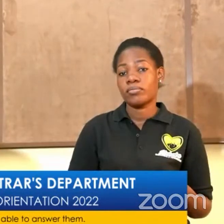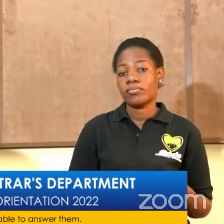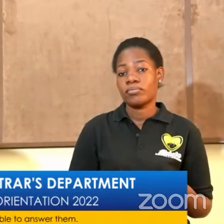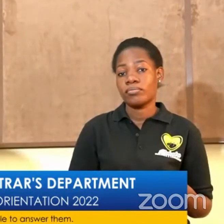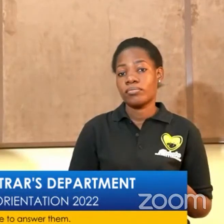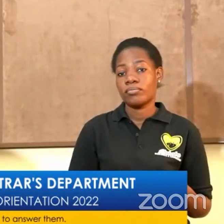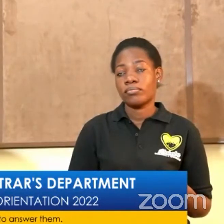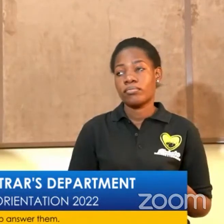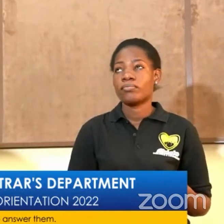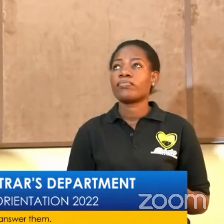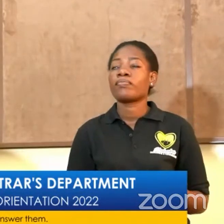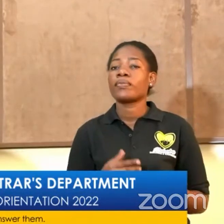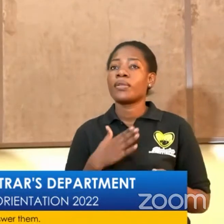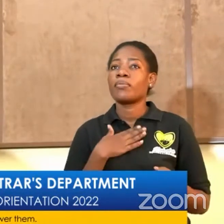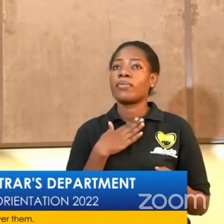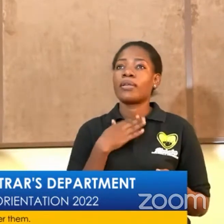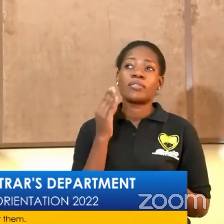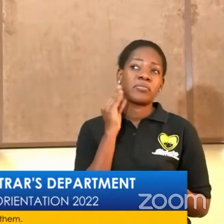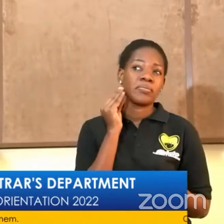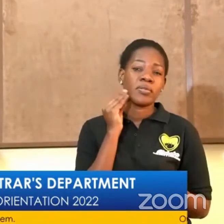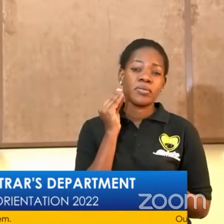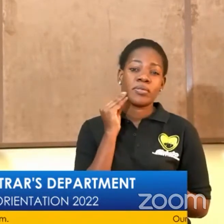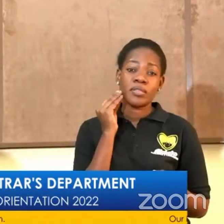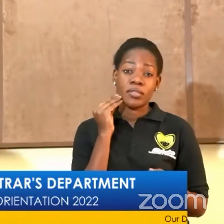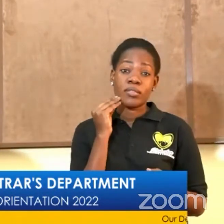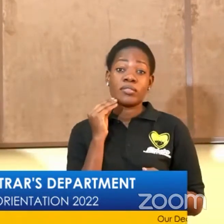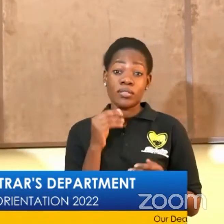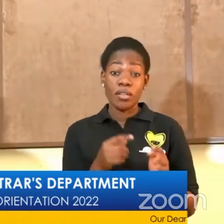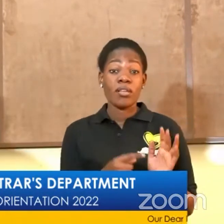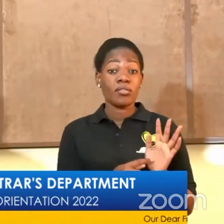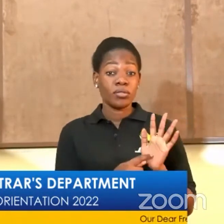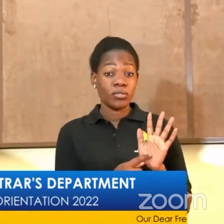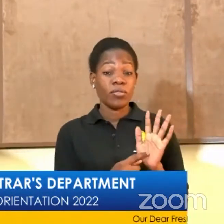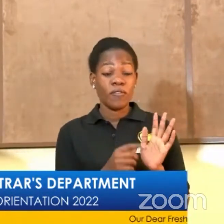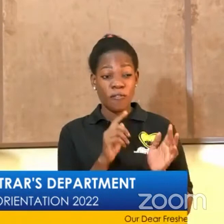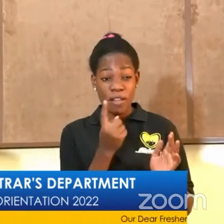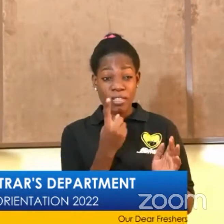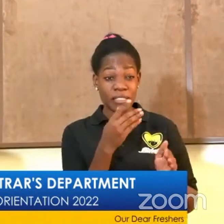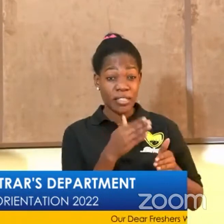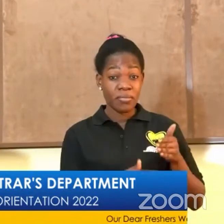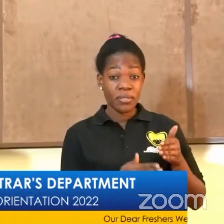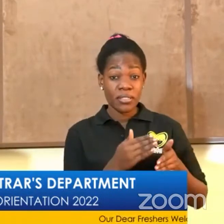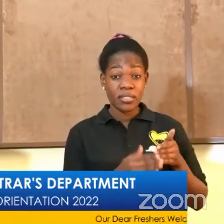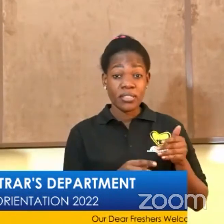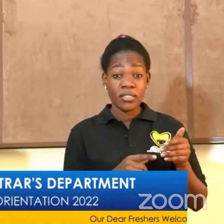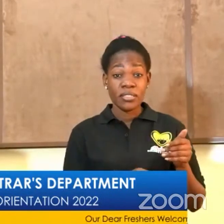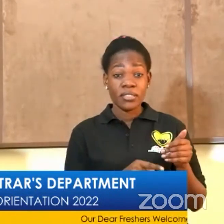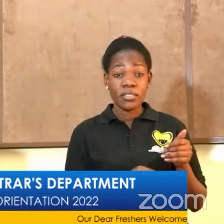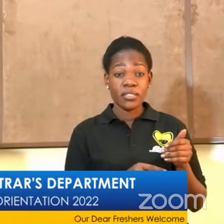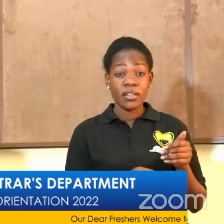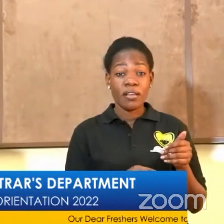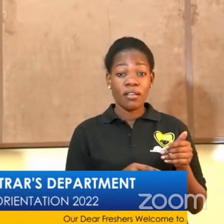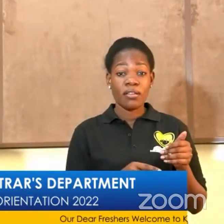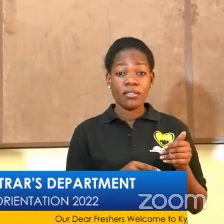My experience has shown that first semester tends